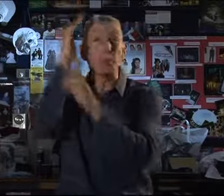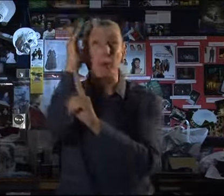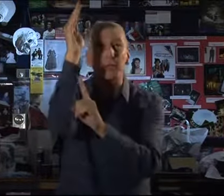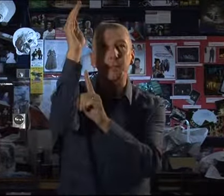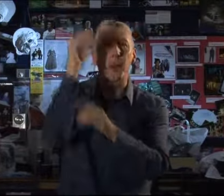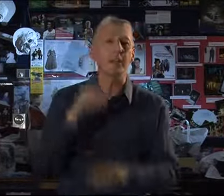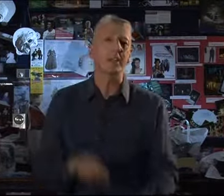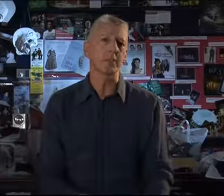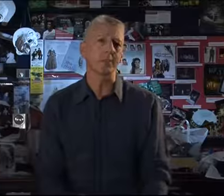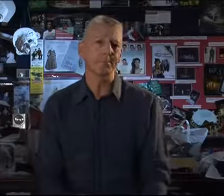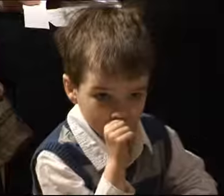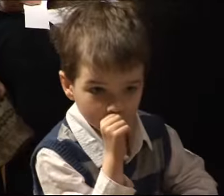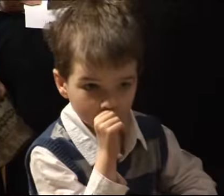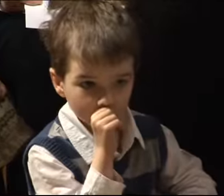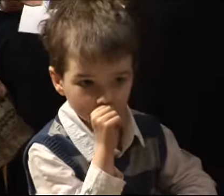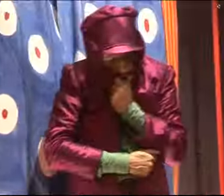they're aspiring to.